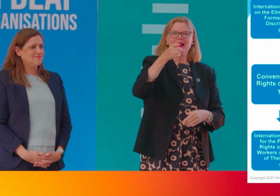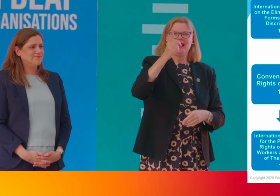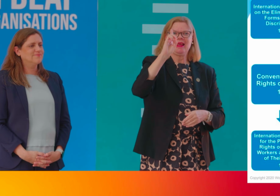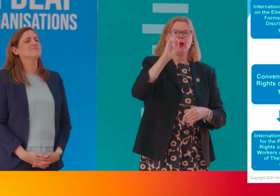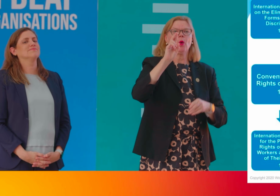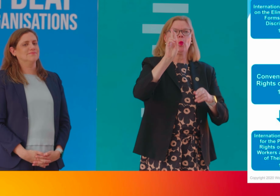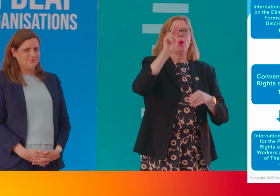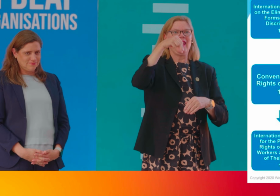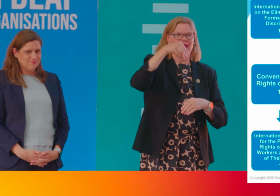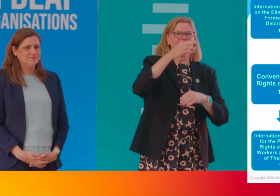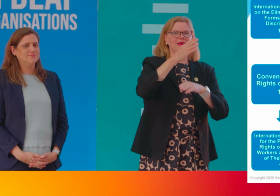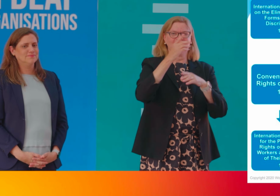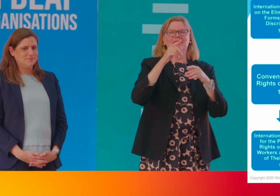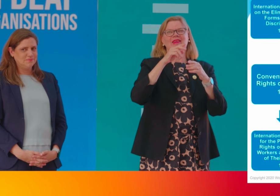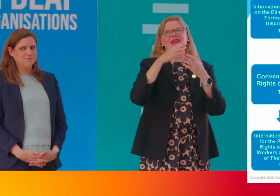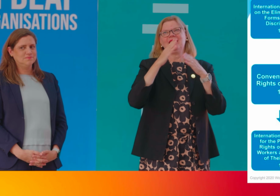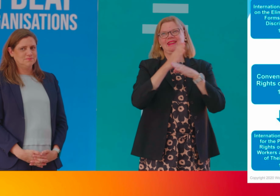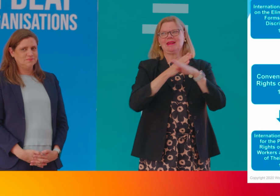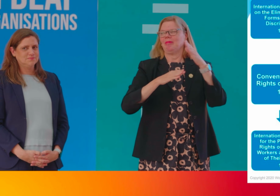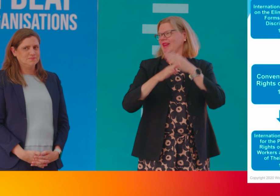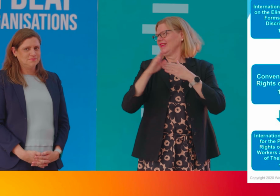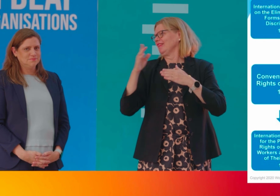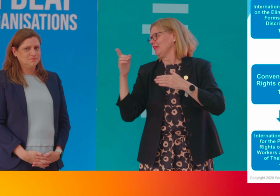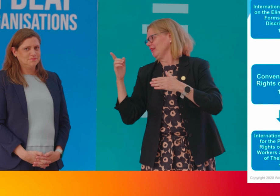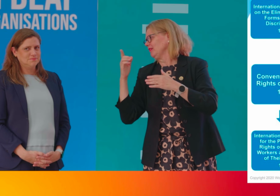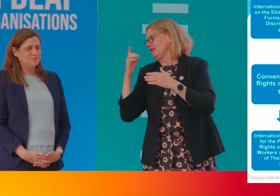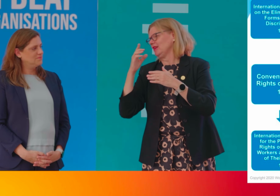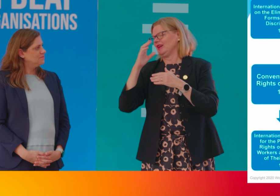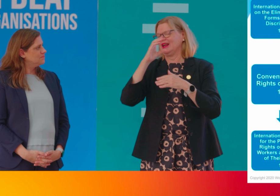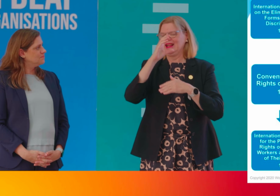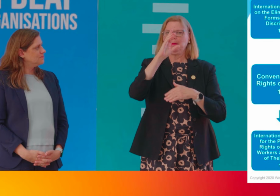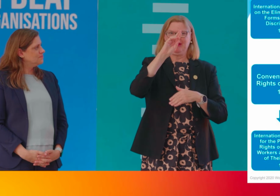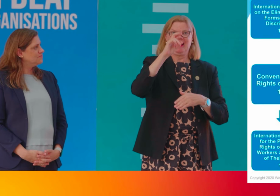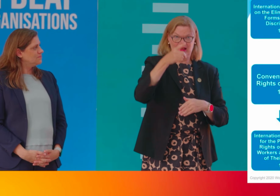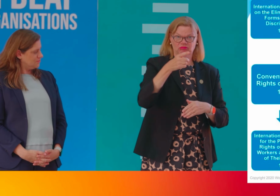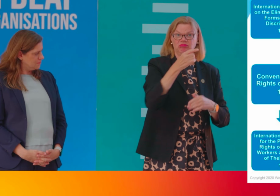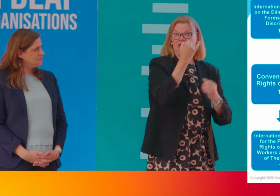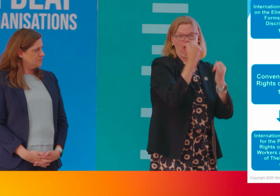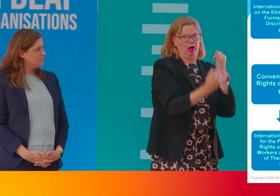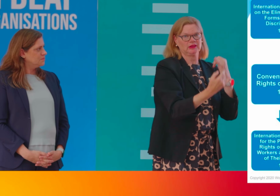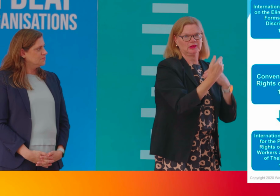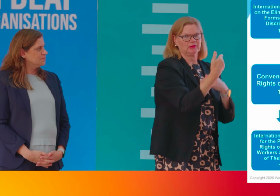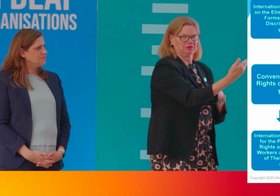Nations Convention on the Rights of Persons with Disability,